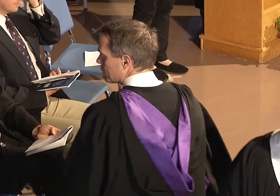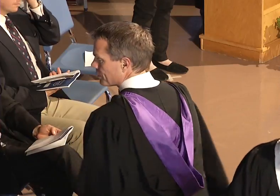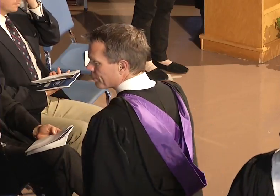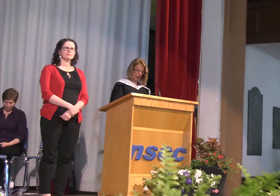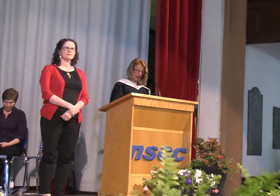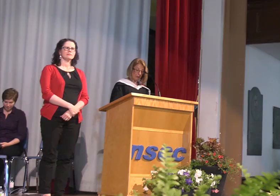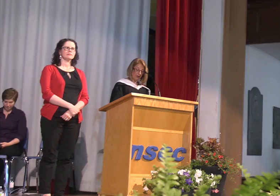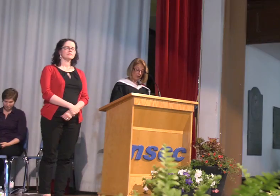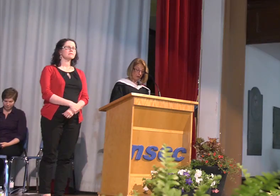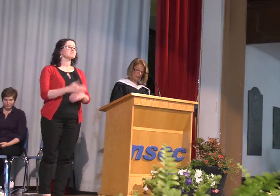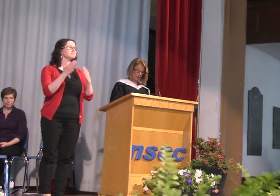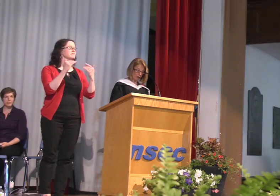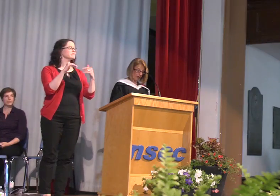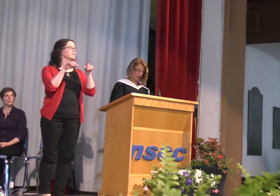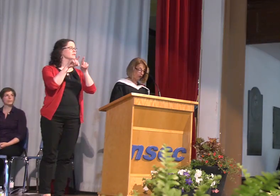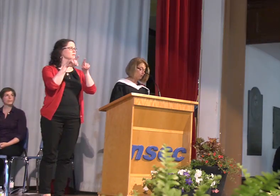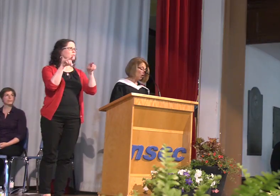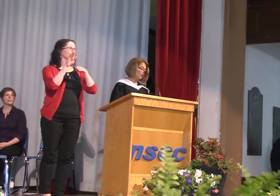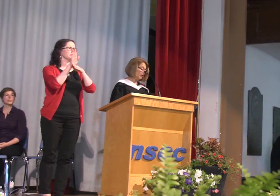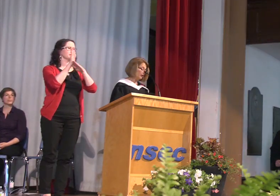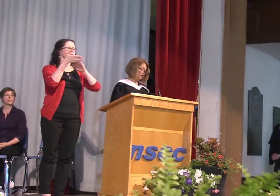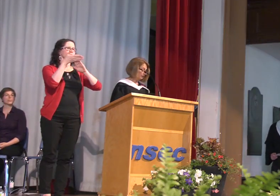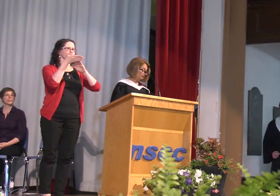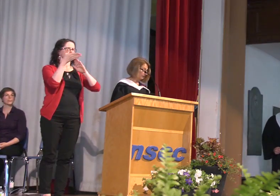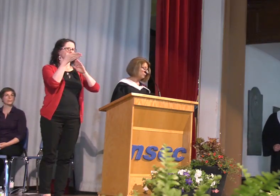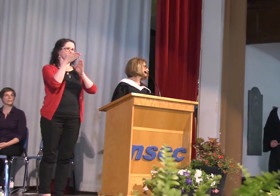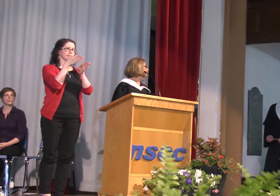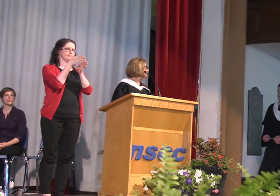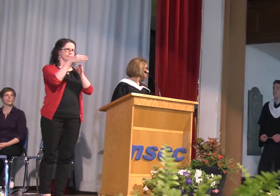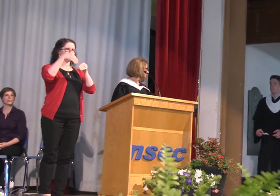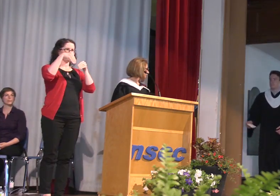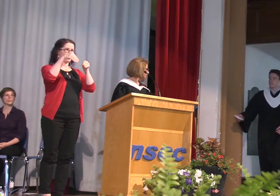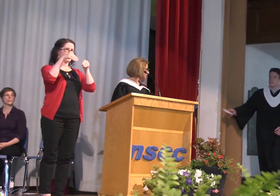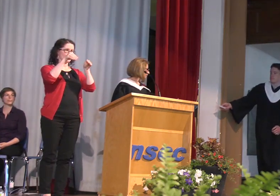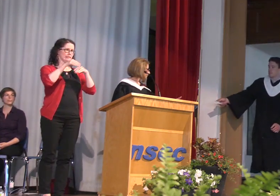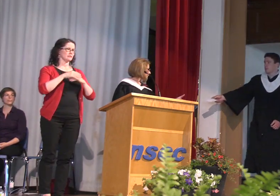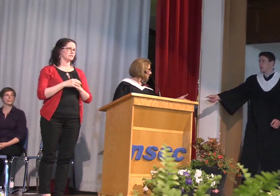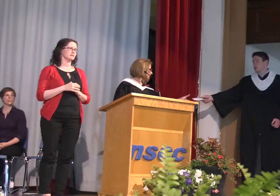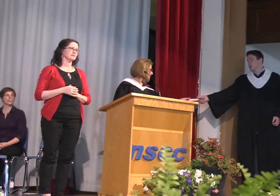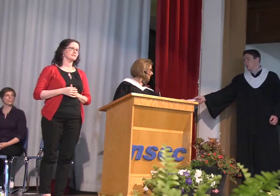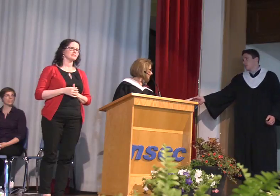For the Diploma in Business Administration Marketing,